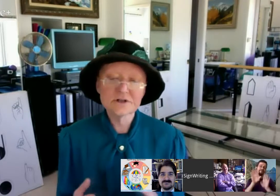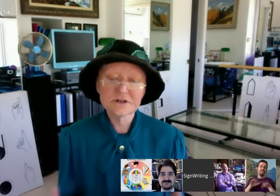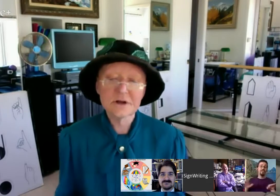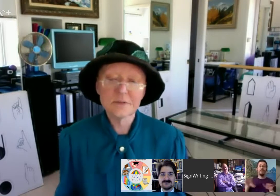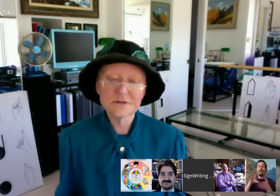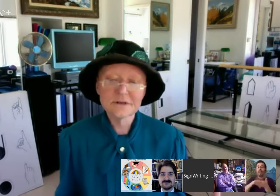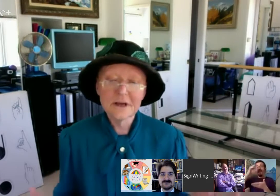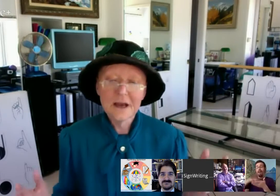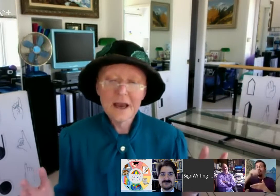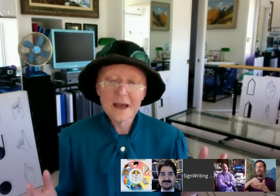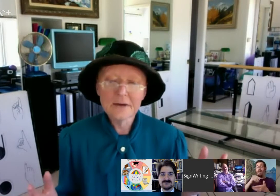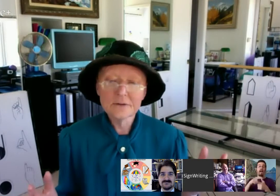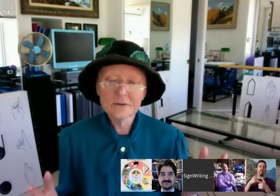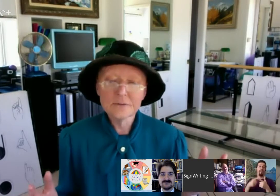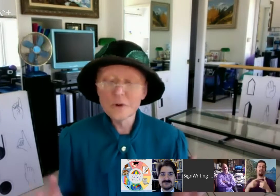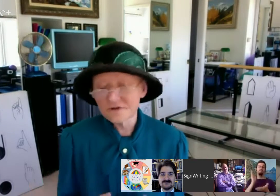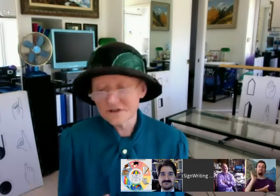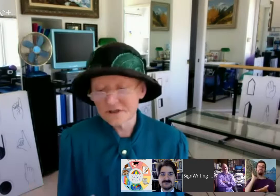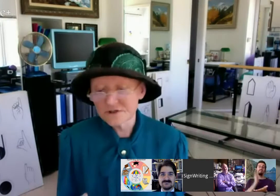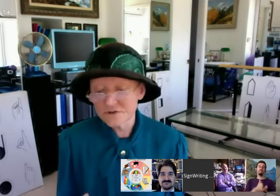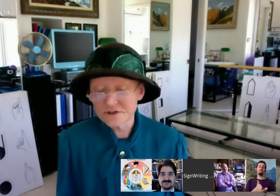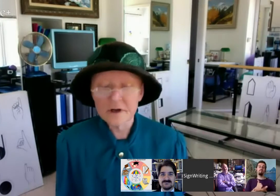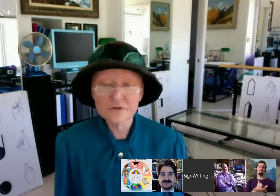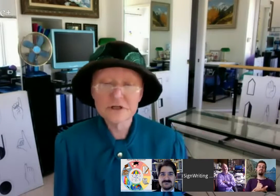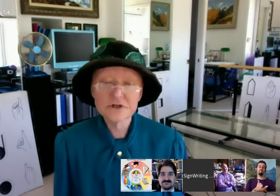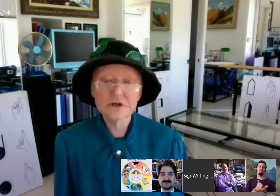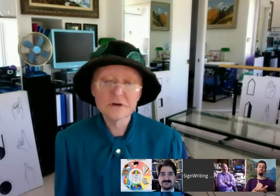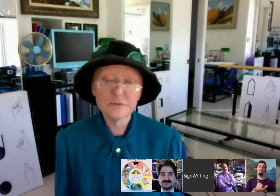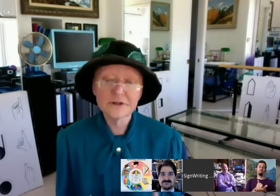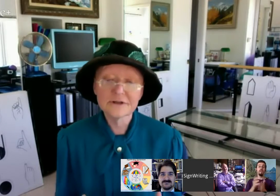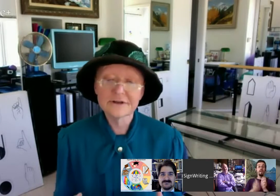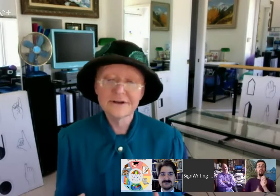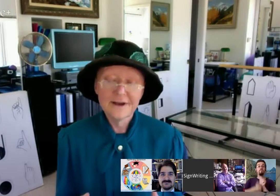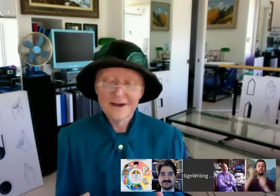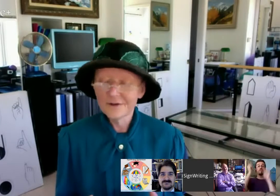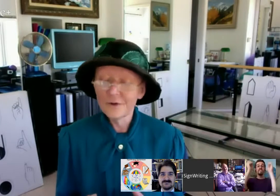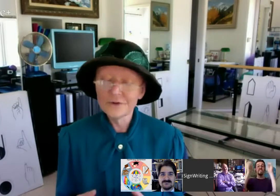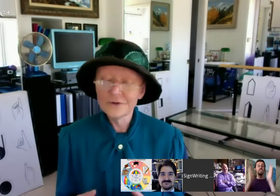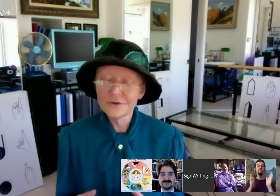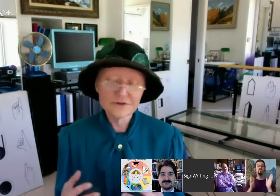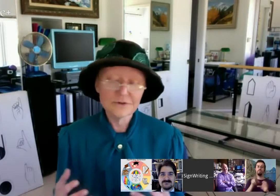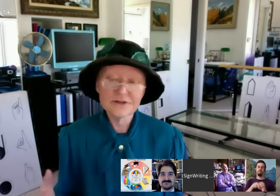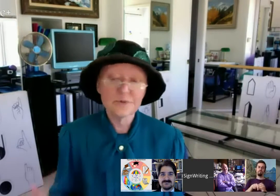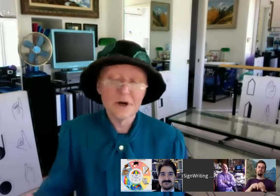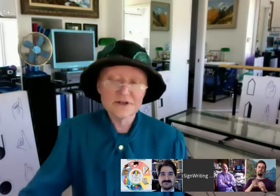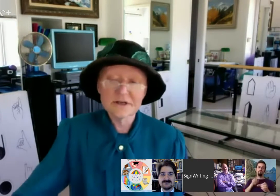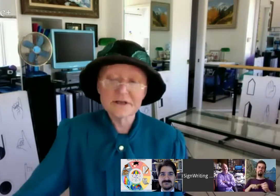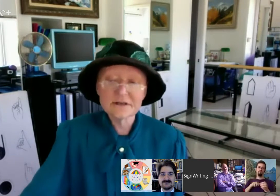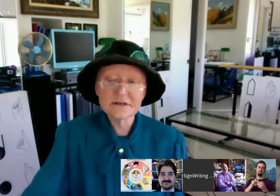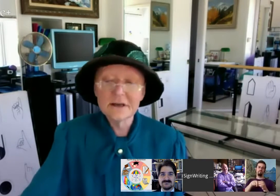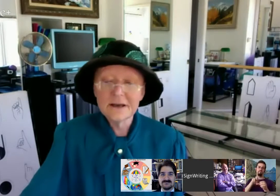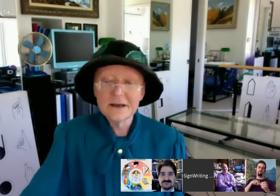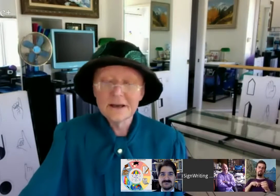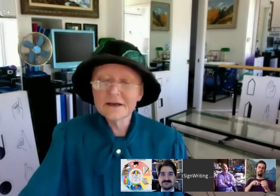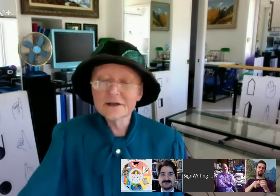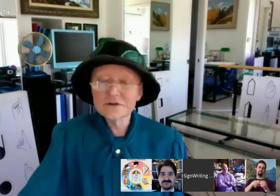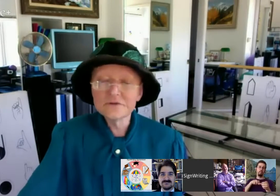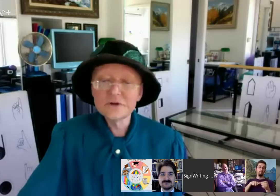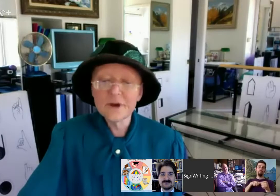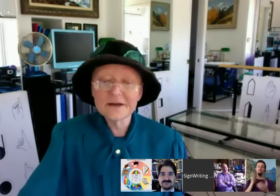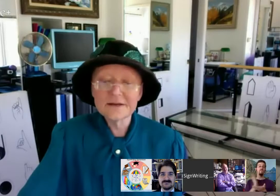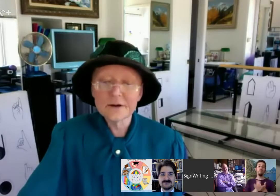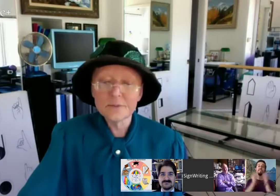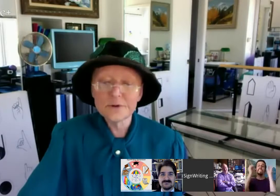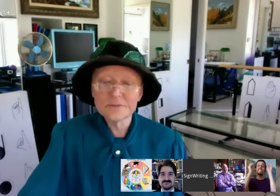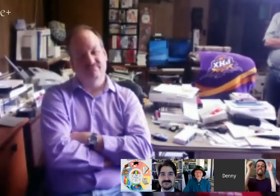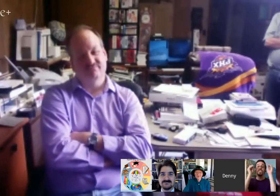the project just stopped. And most of the teachers stopped teaching completely. The whole story is surprising, isn't it? I'm going to